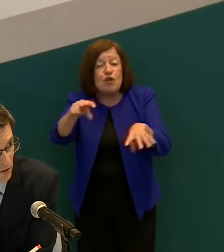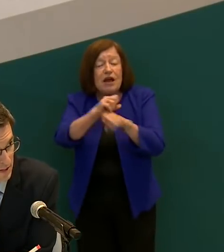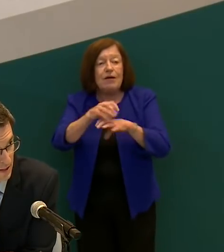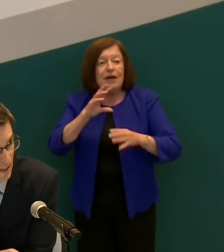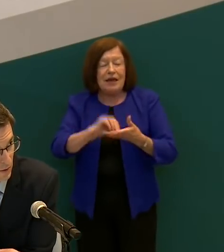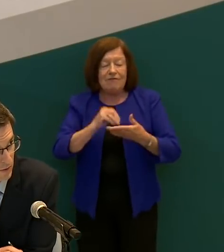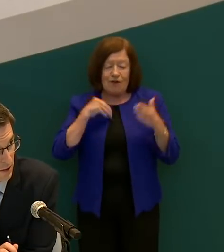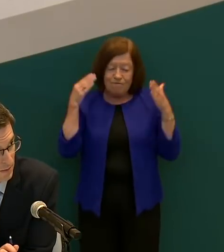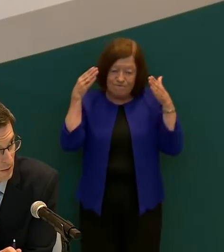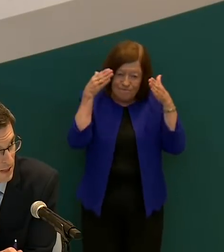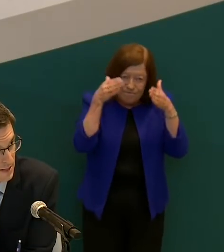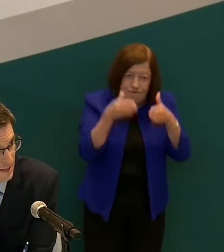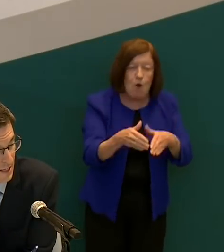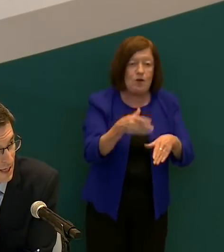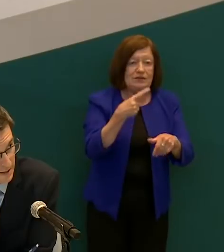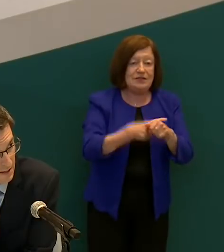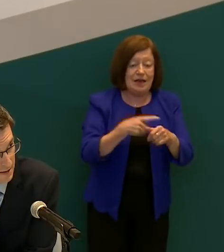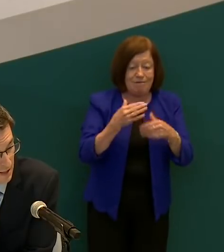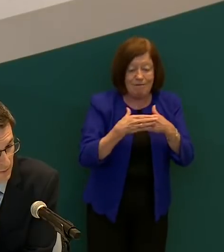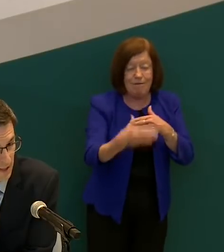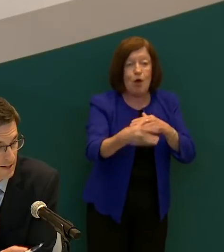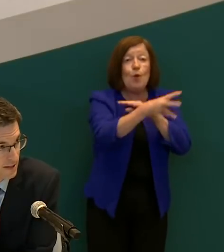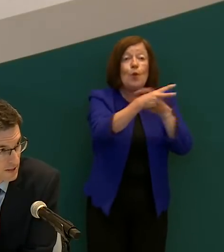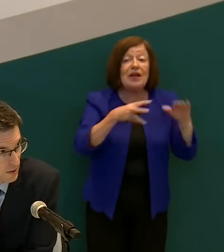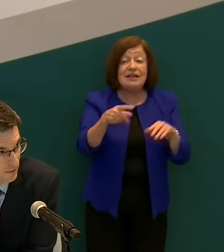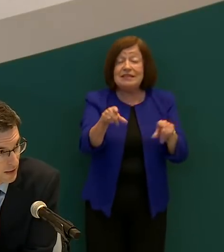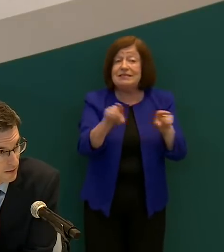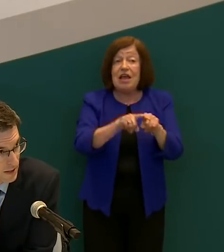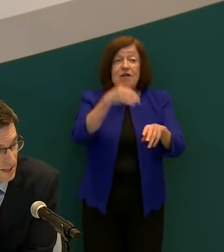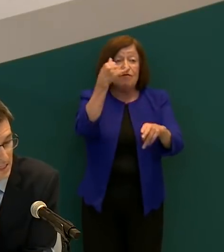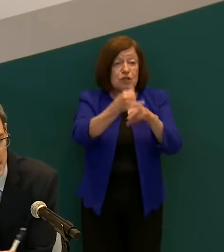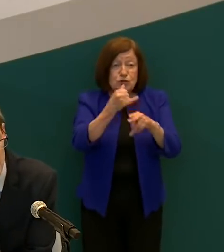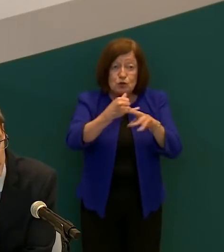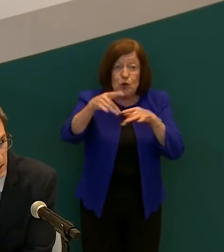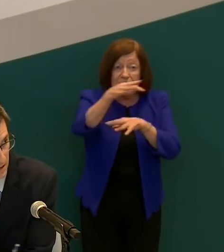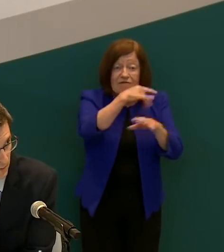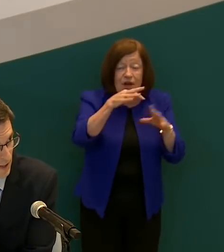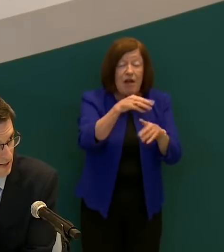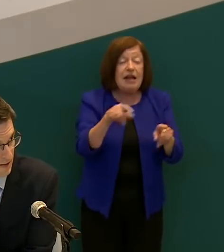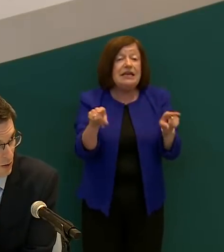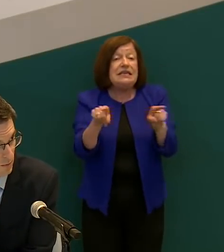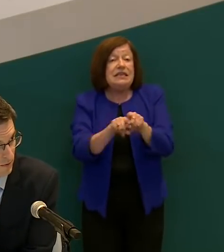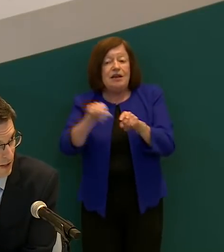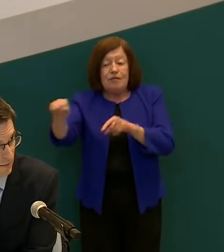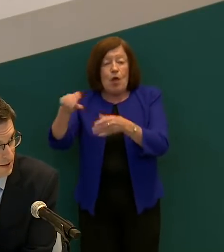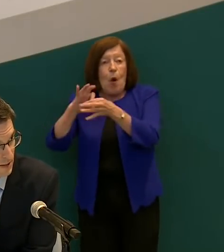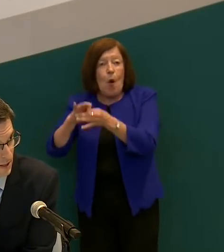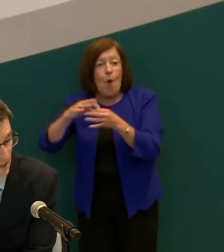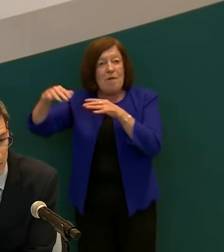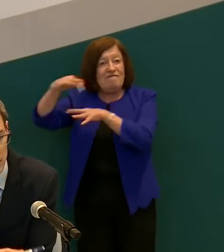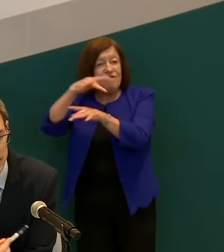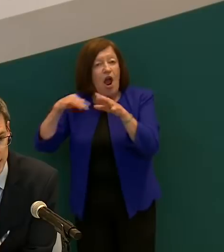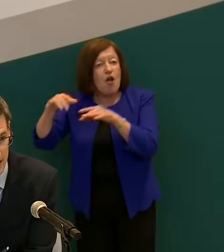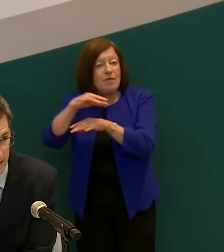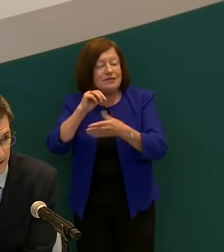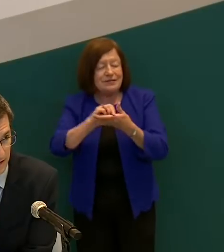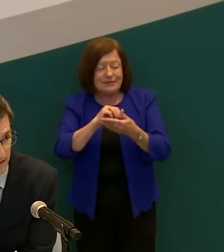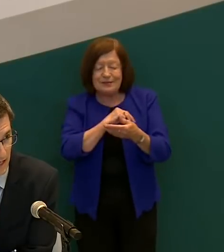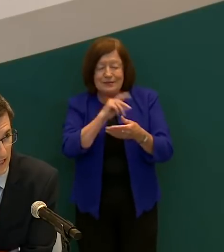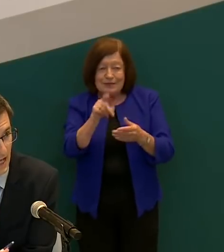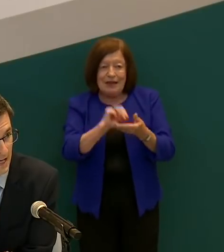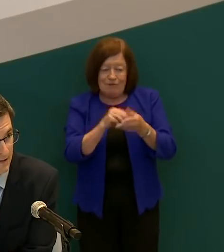real focus on that over the coming weeks. And that applies to the school environment. Equally, it applies to the home environment. And what I'd